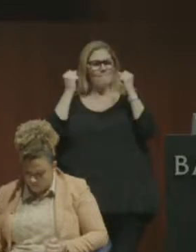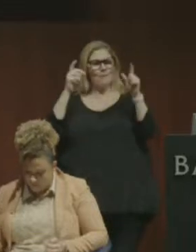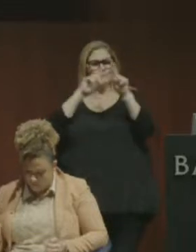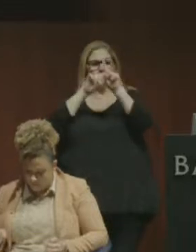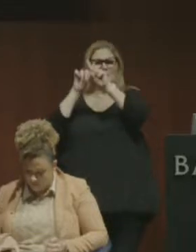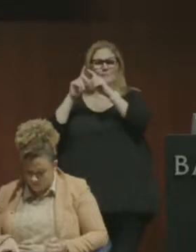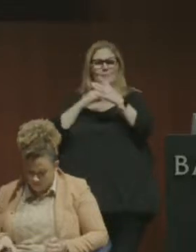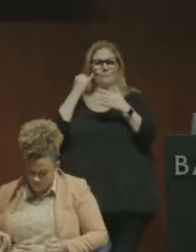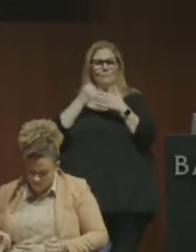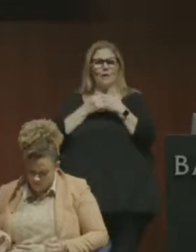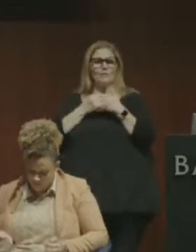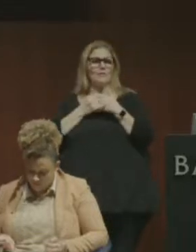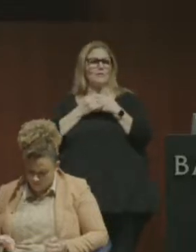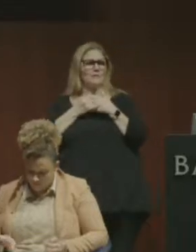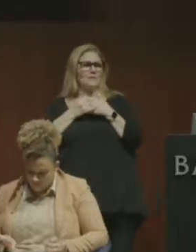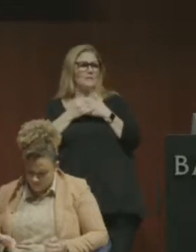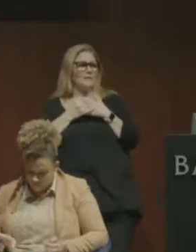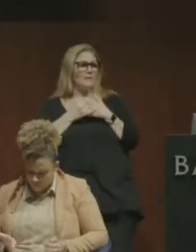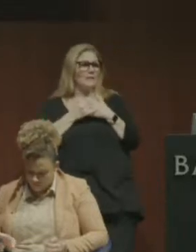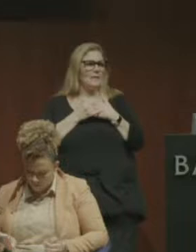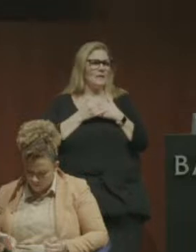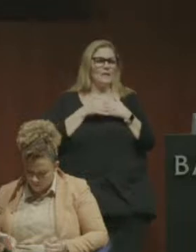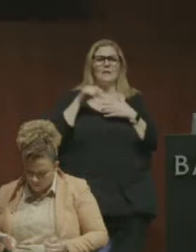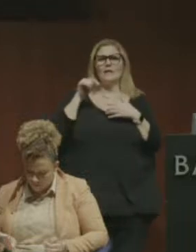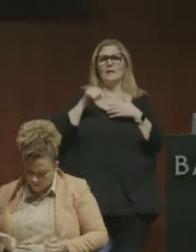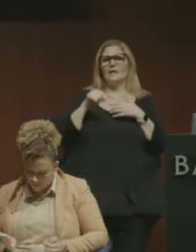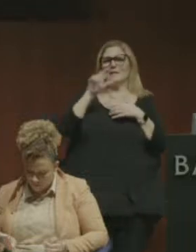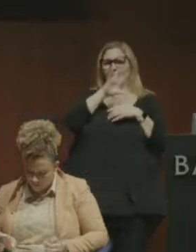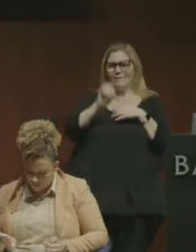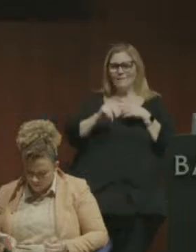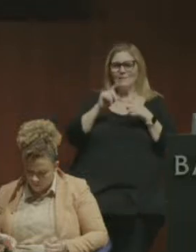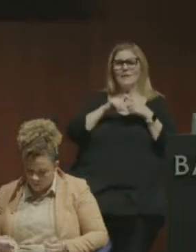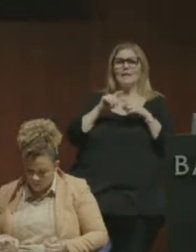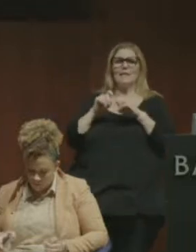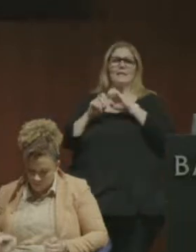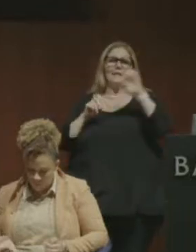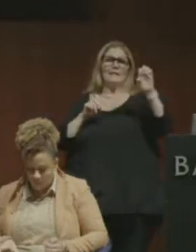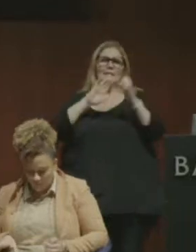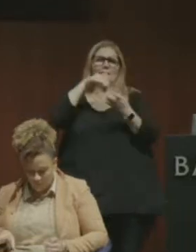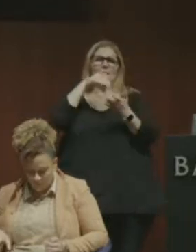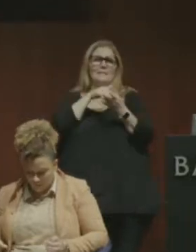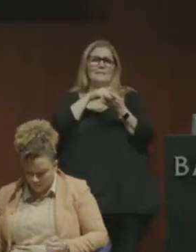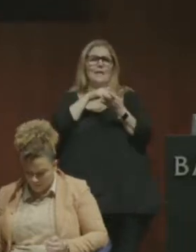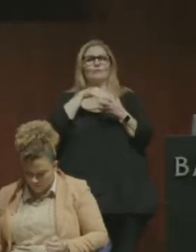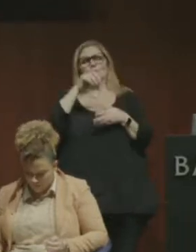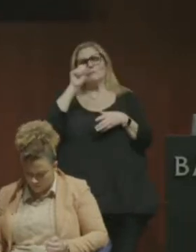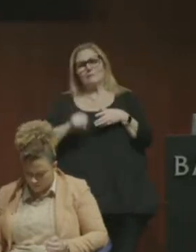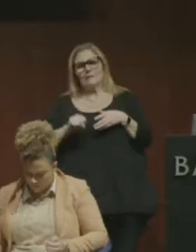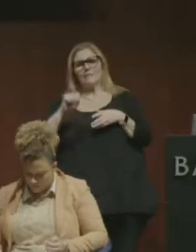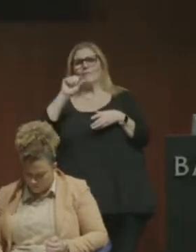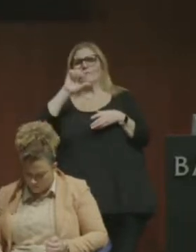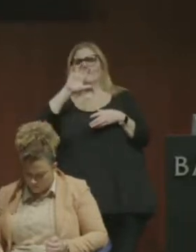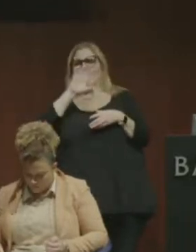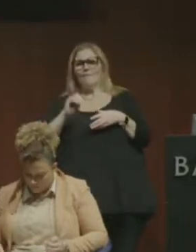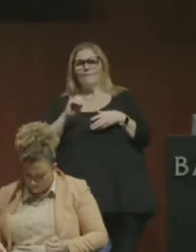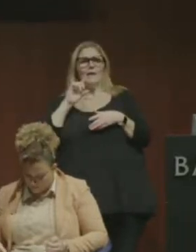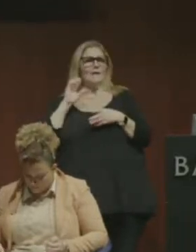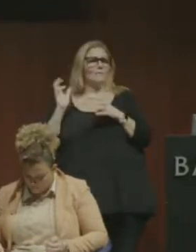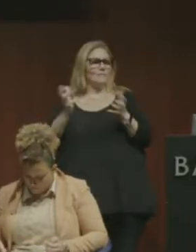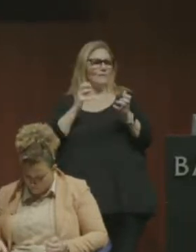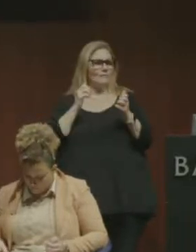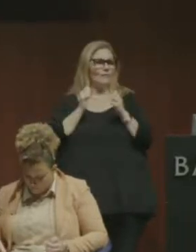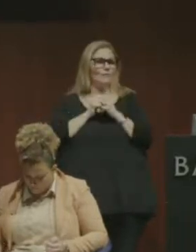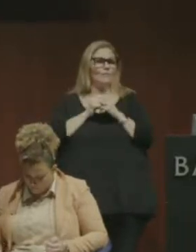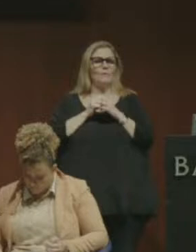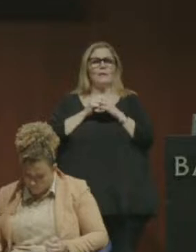projects, mostly focused in Africa, in East, Central, West, and Southern Africa. In conversation with